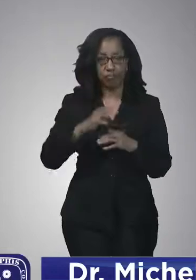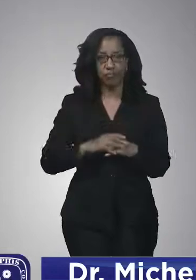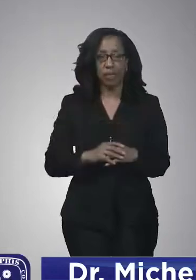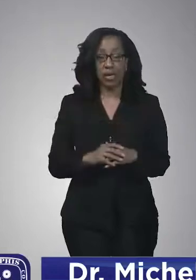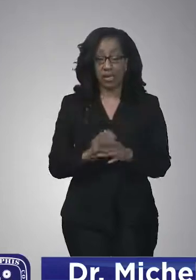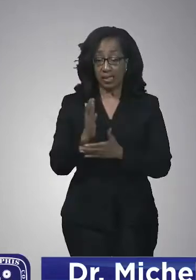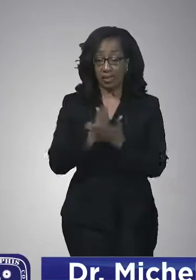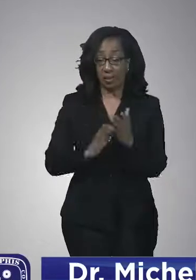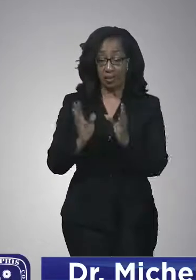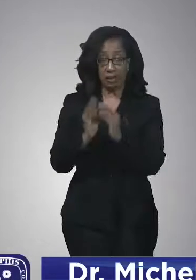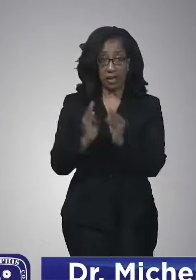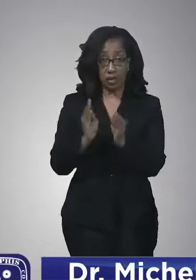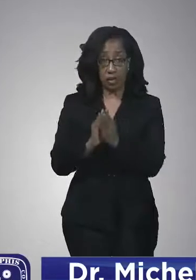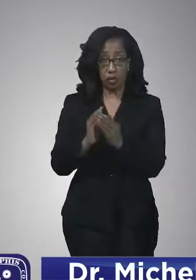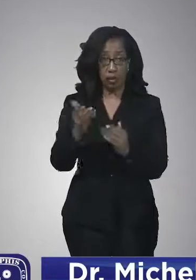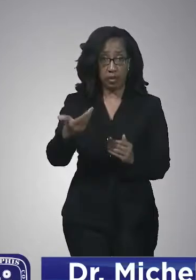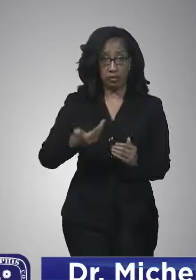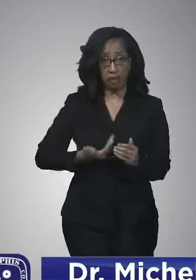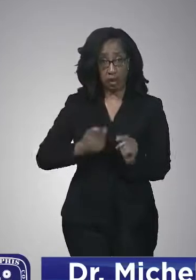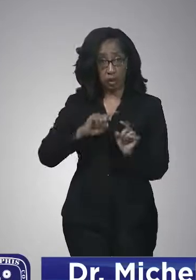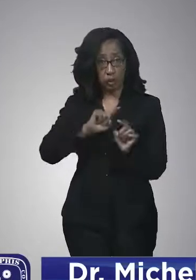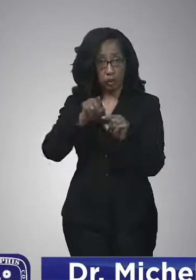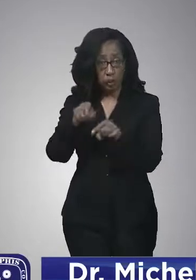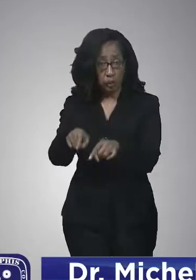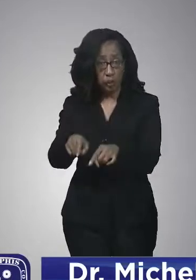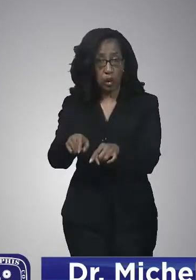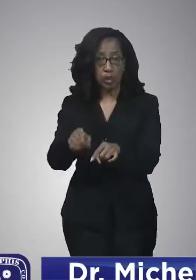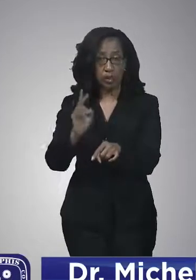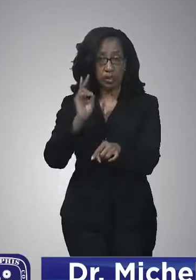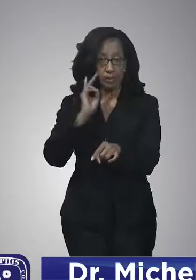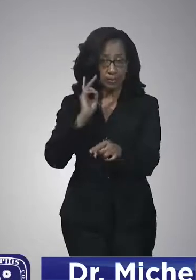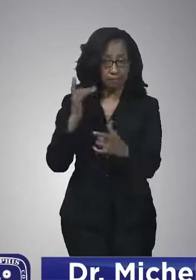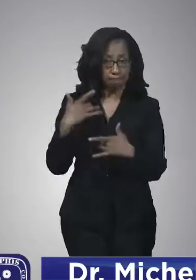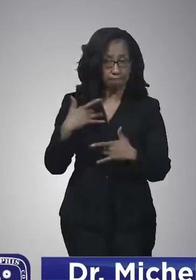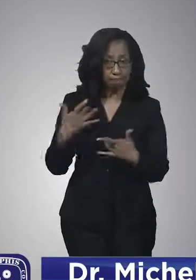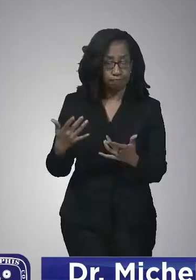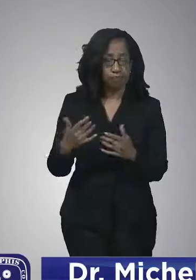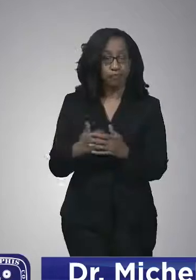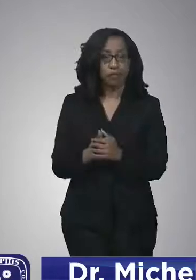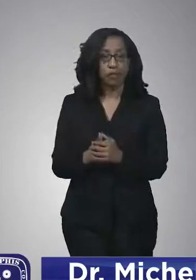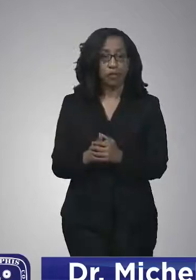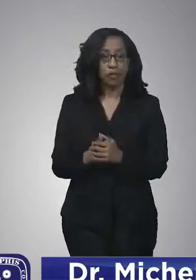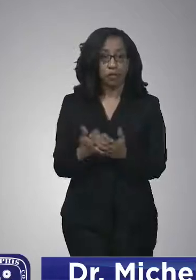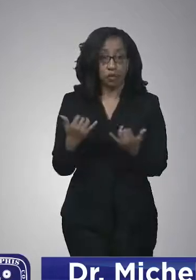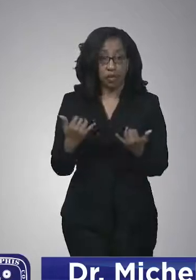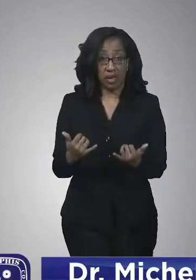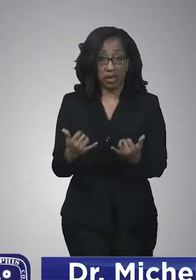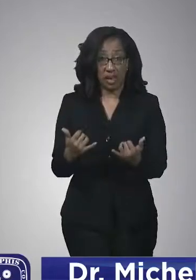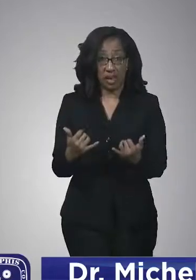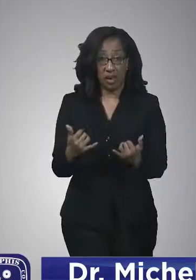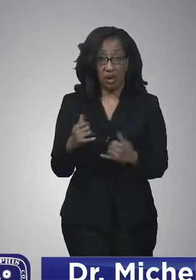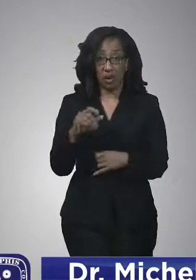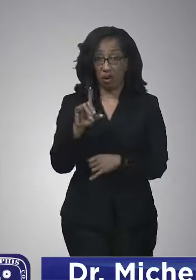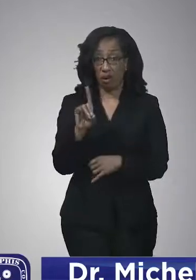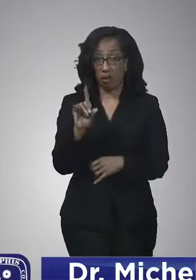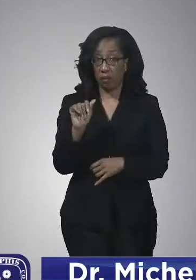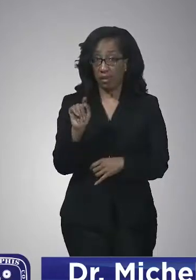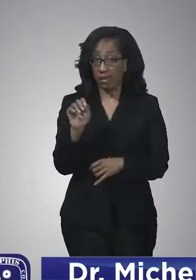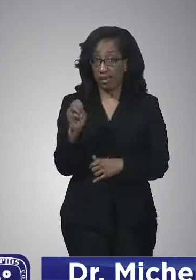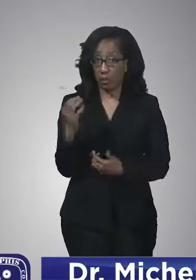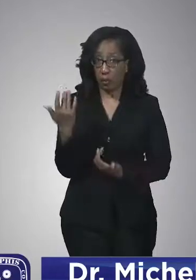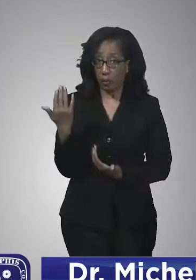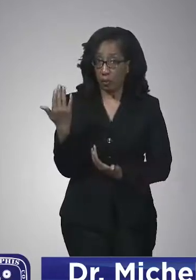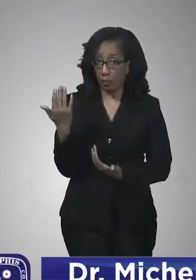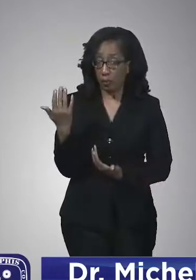of discuss what we know so far. We are waiting for that date. I imagine